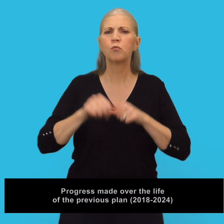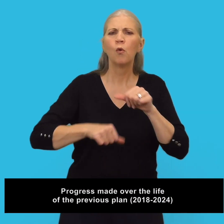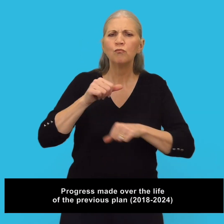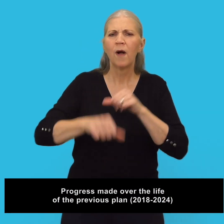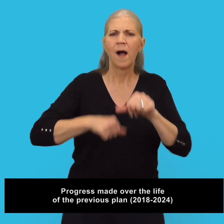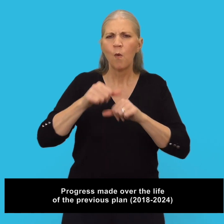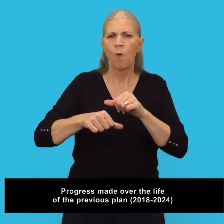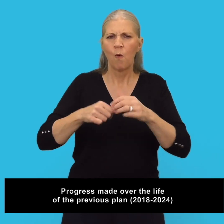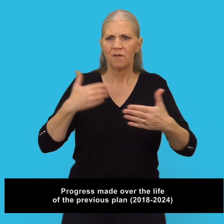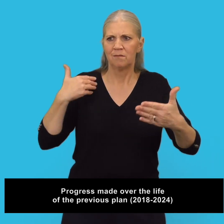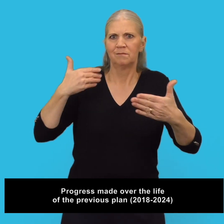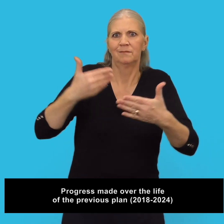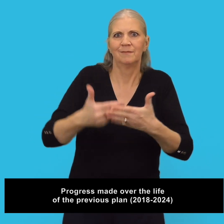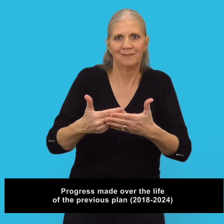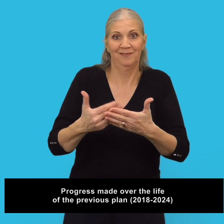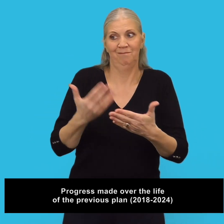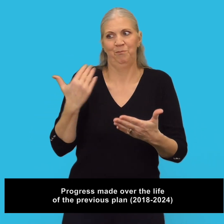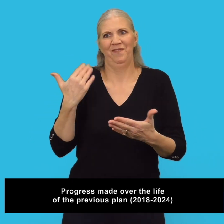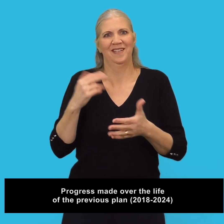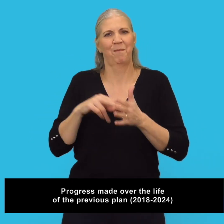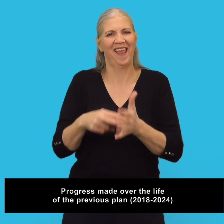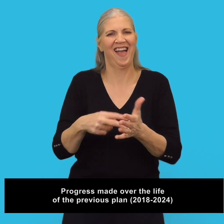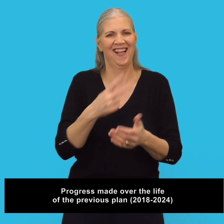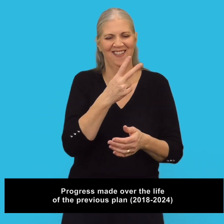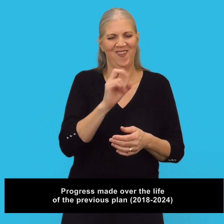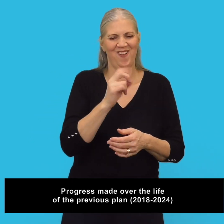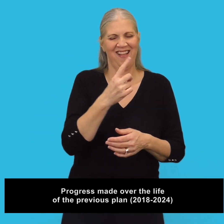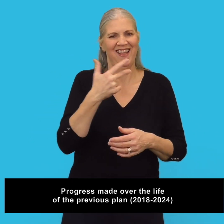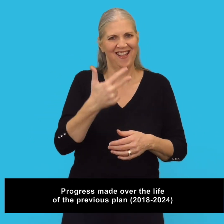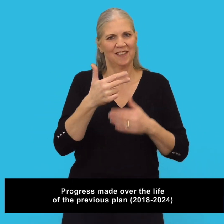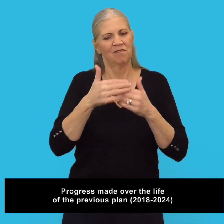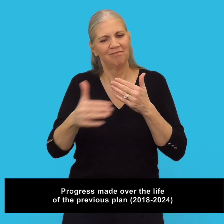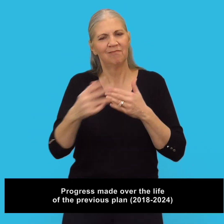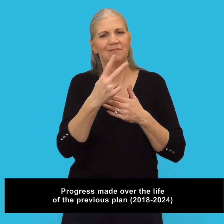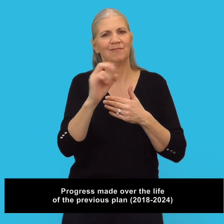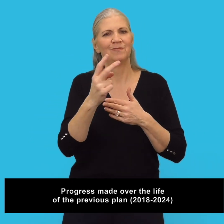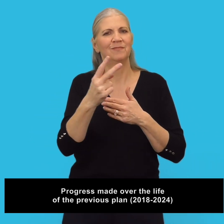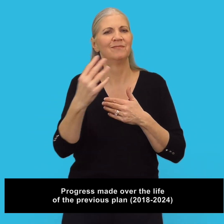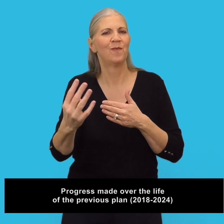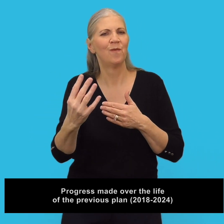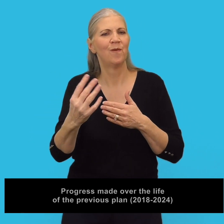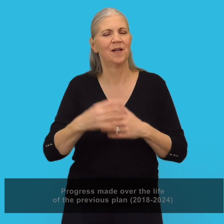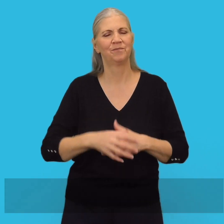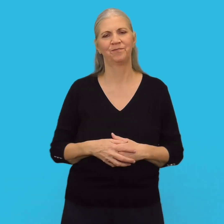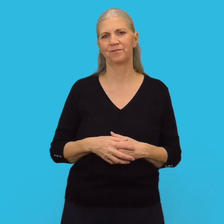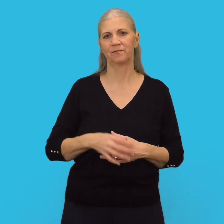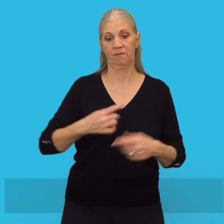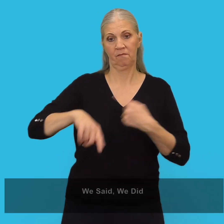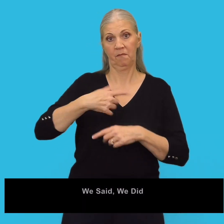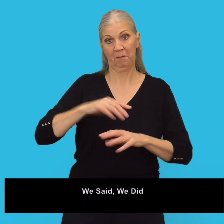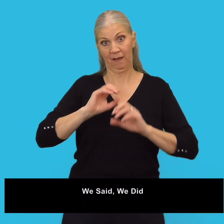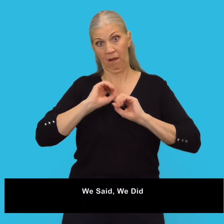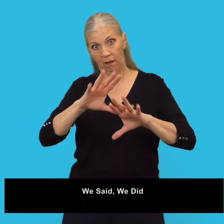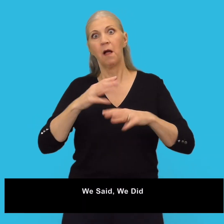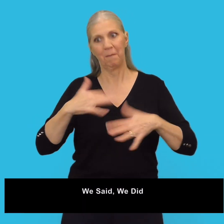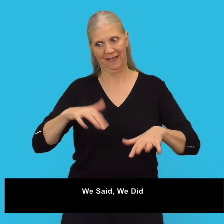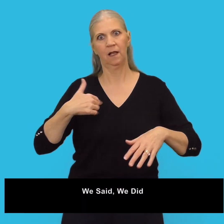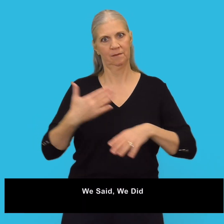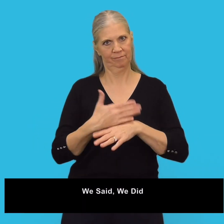Progress made over the life of the previous plan, 2018 to 2024. We said, we